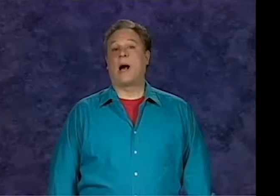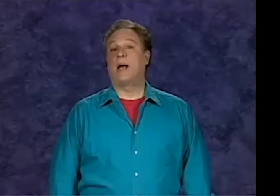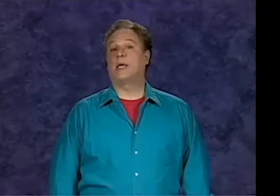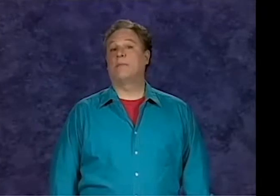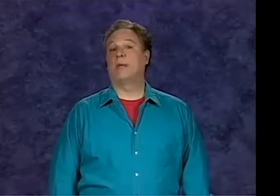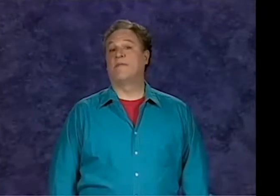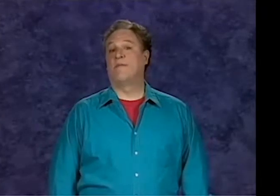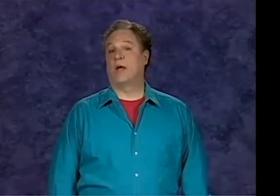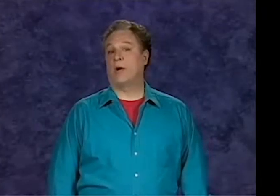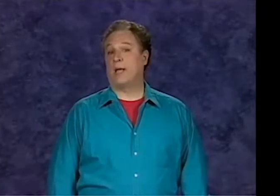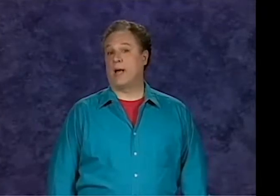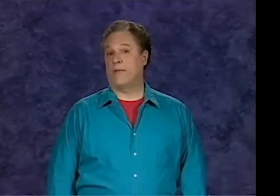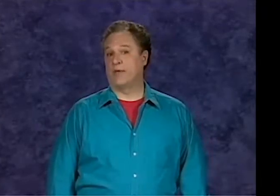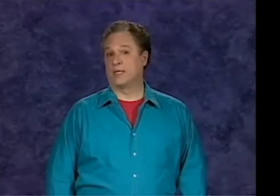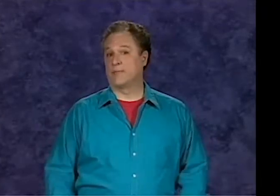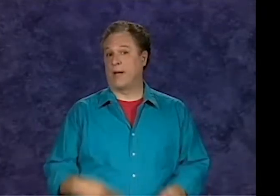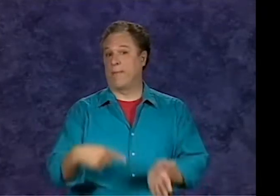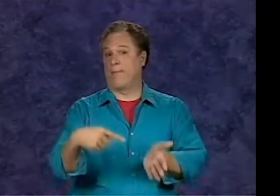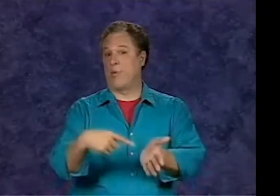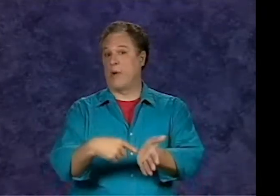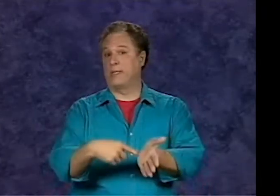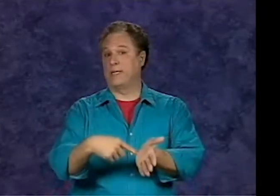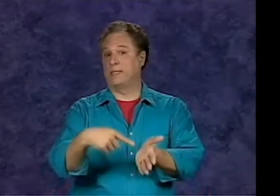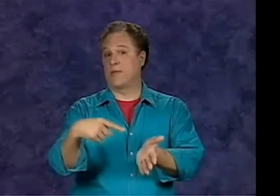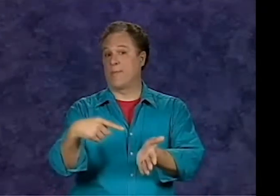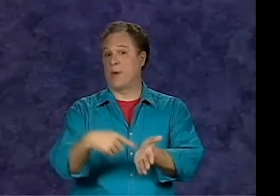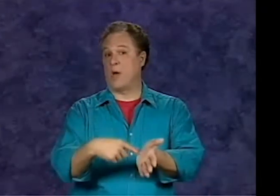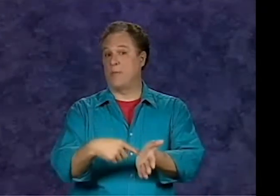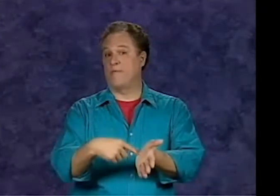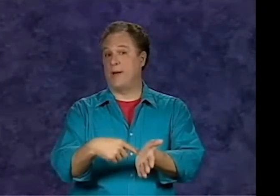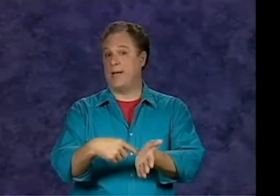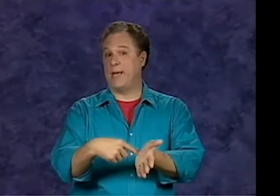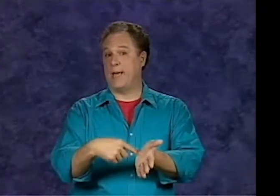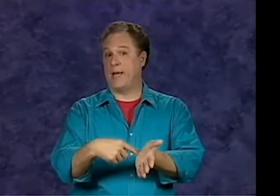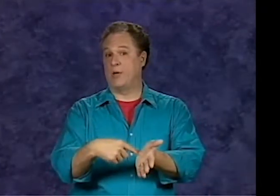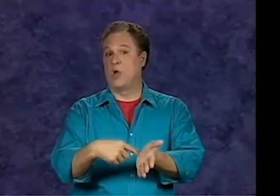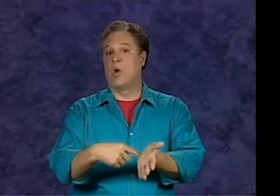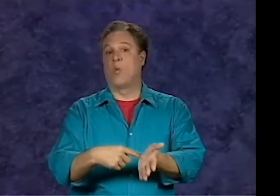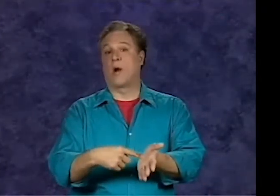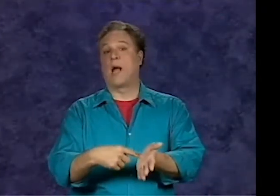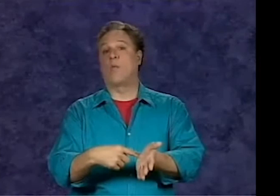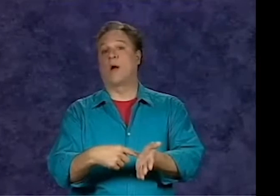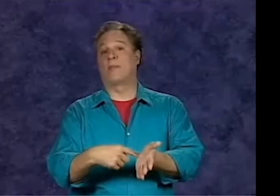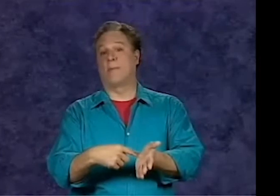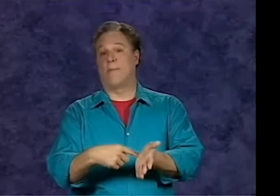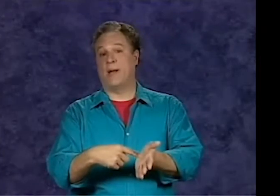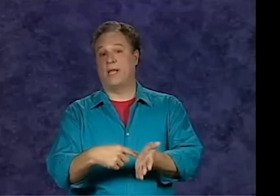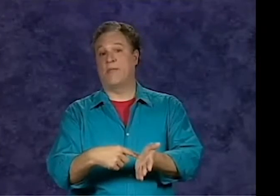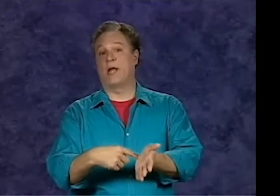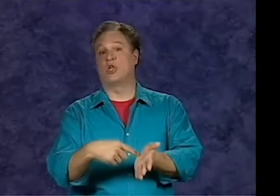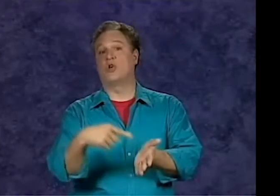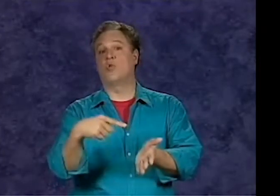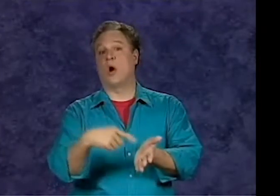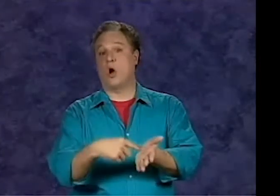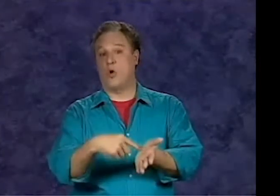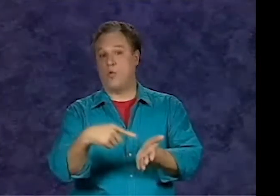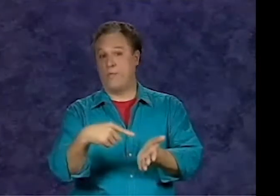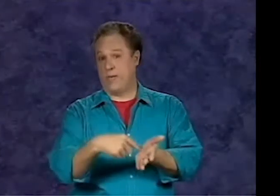I can be very obvious by pointing to the palm of my hand where I want the money that you owe